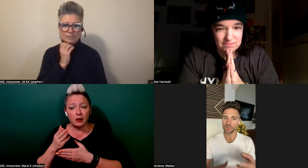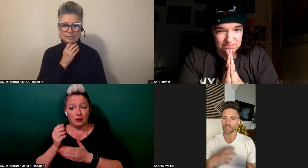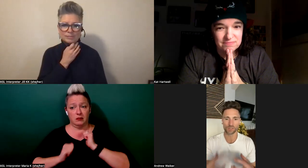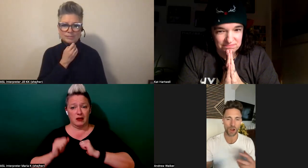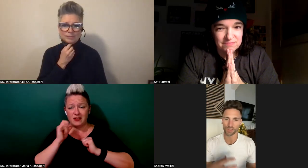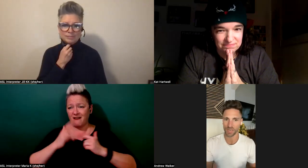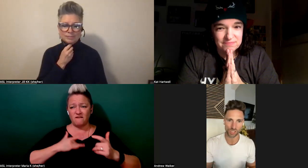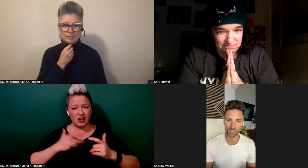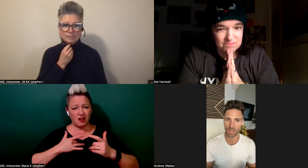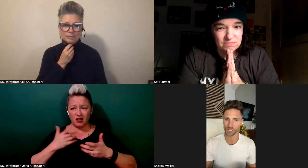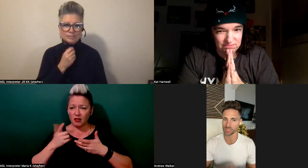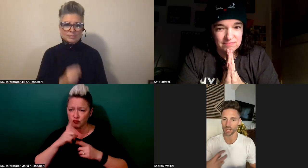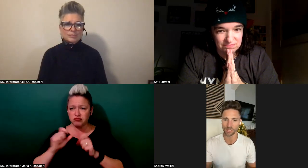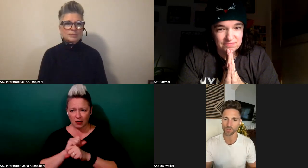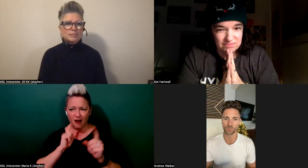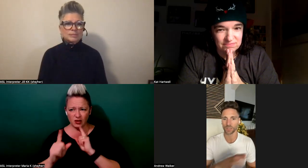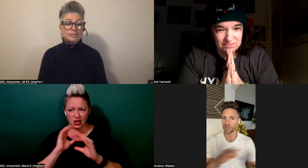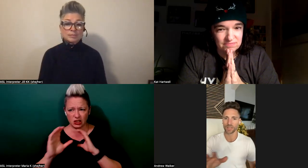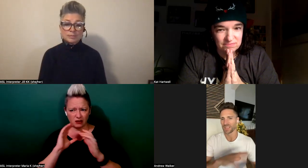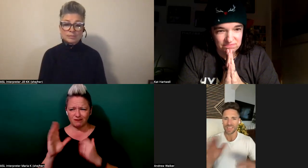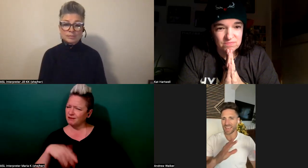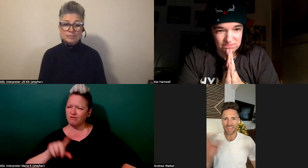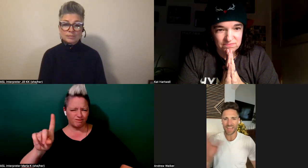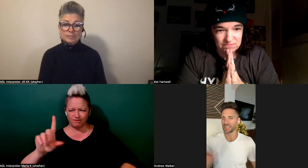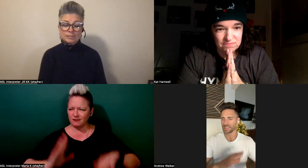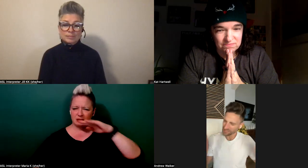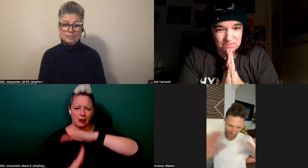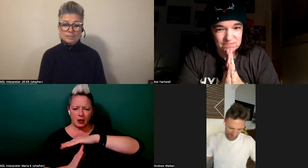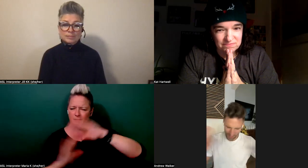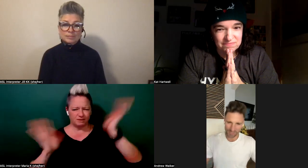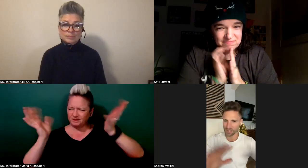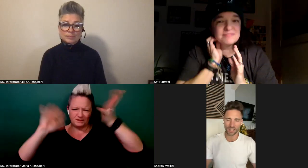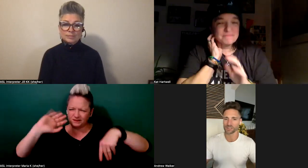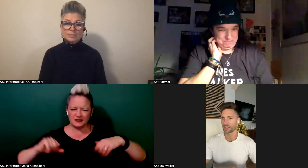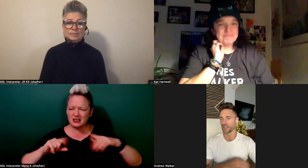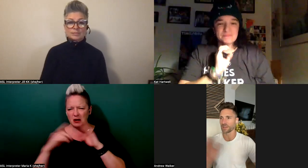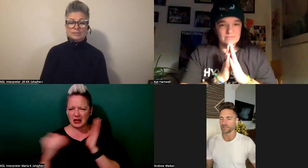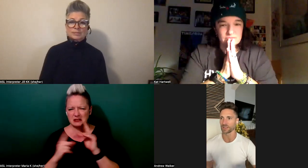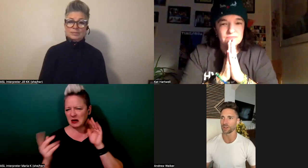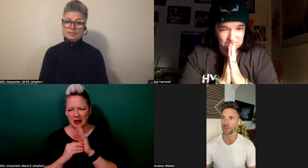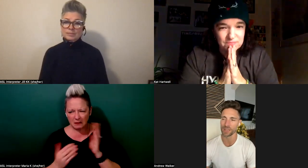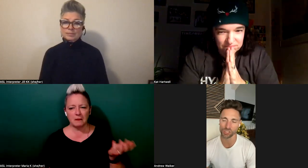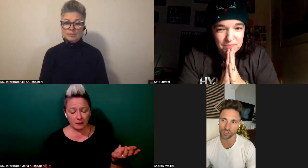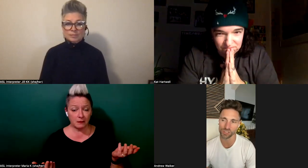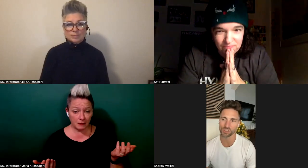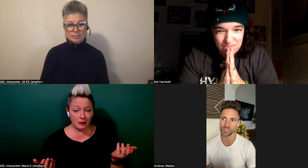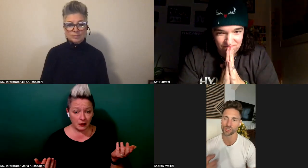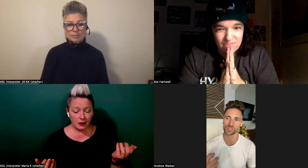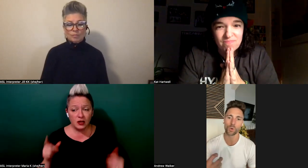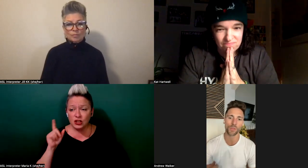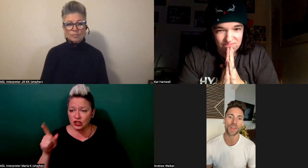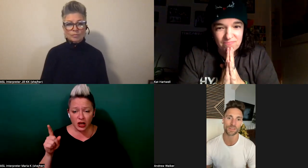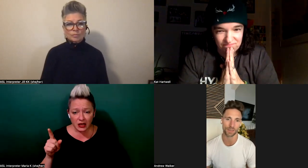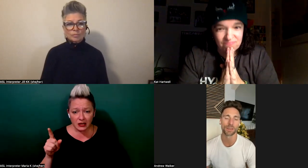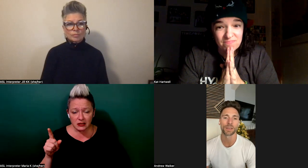doesn't feel like it's conversation, and she's not into it, she'll be like, okay, like let's start again. And then she's